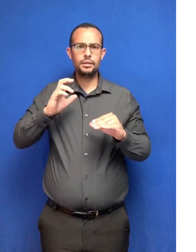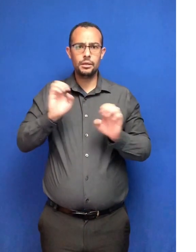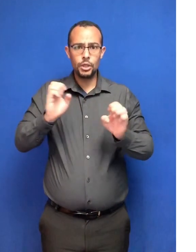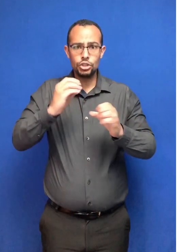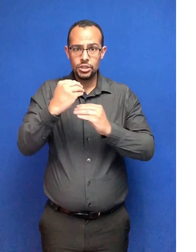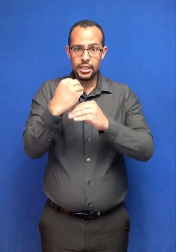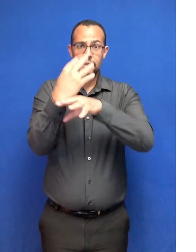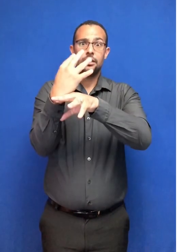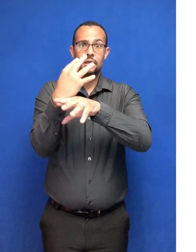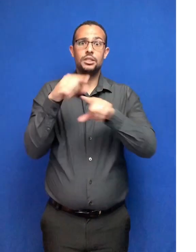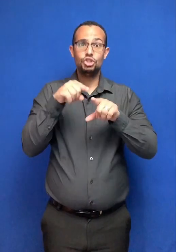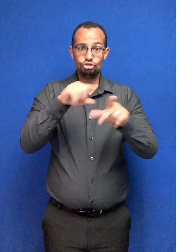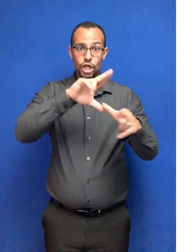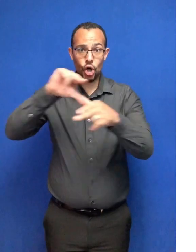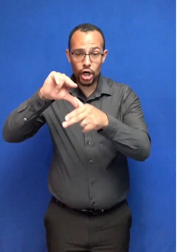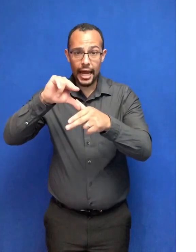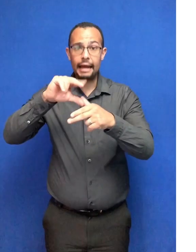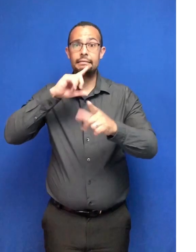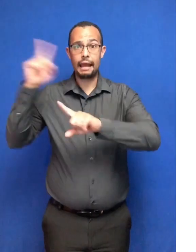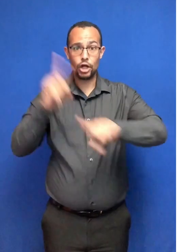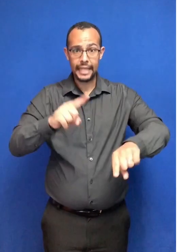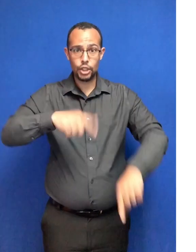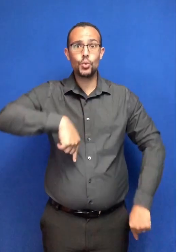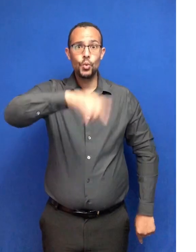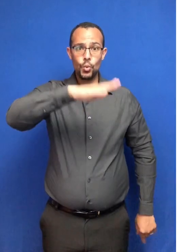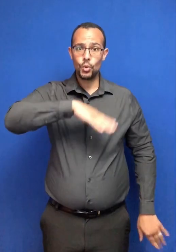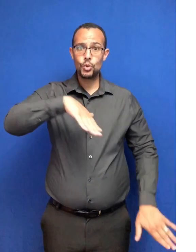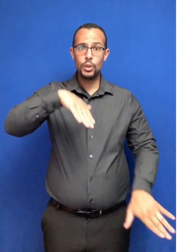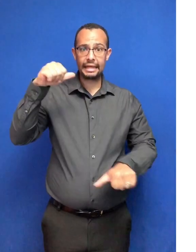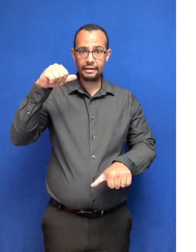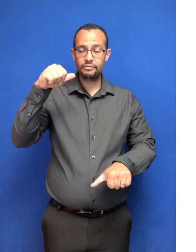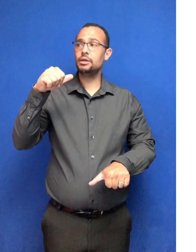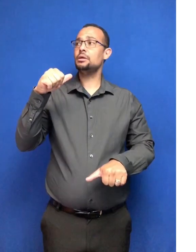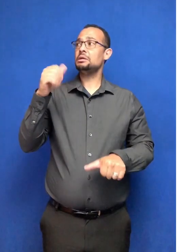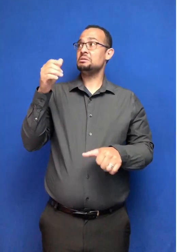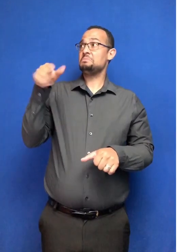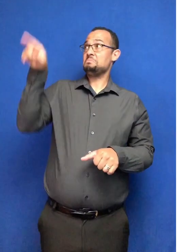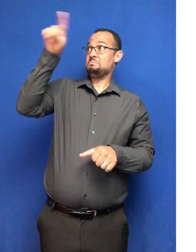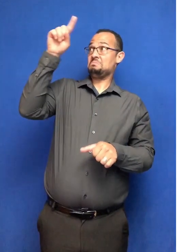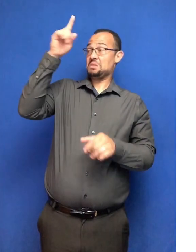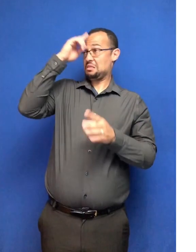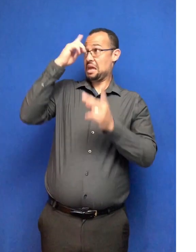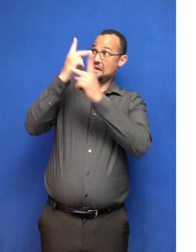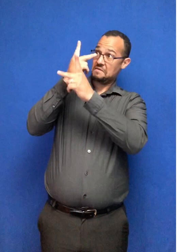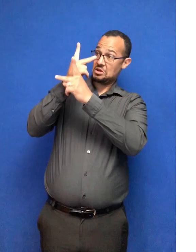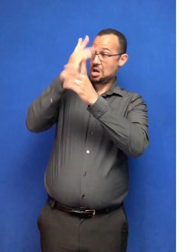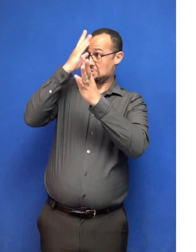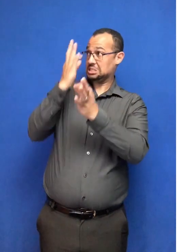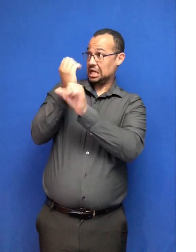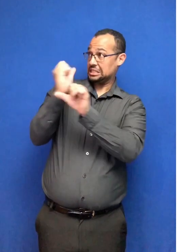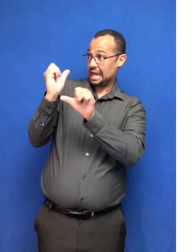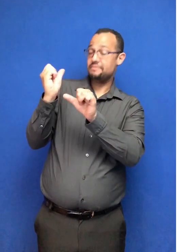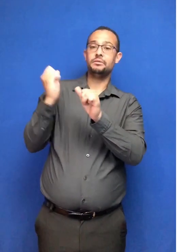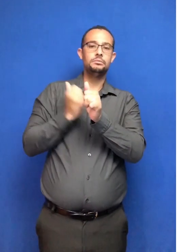during the hurricane, they've decided that it is safe, but now is the time to do it. You would follow that guidance. Otherwise,